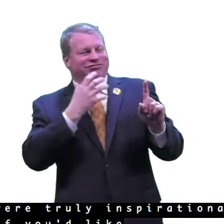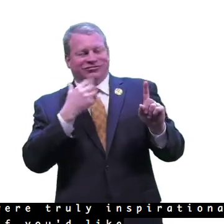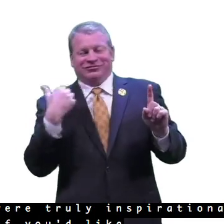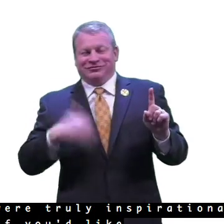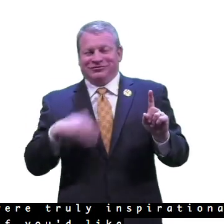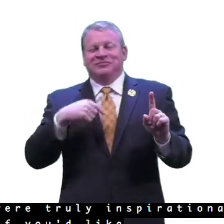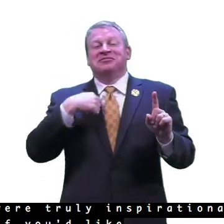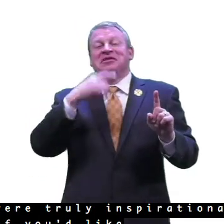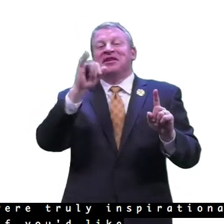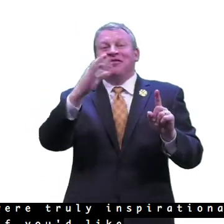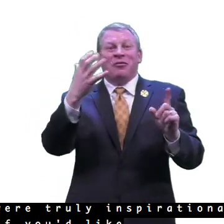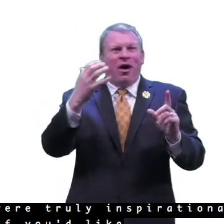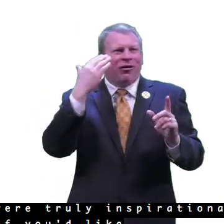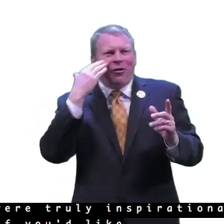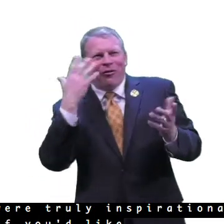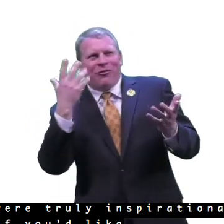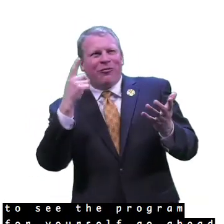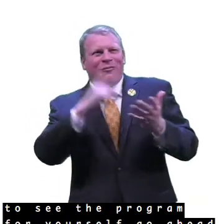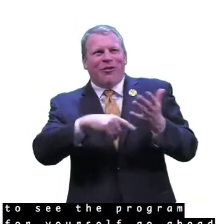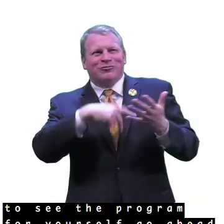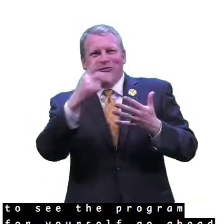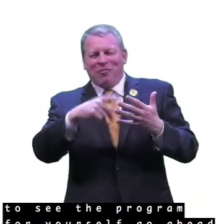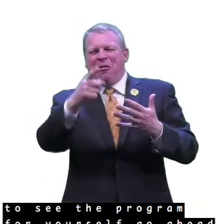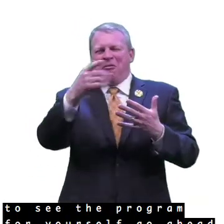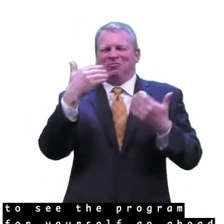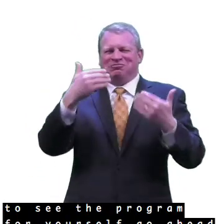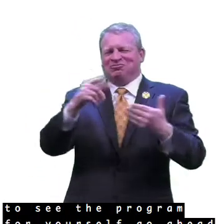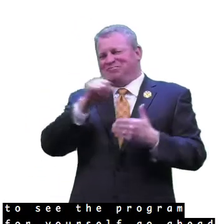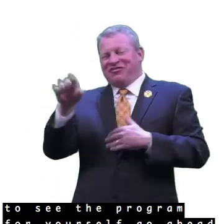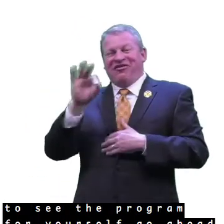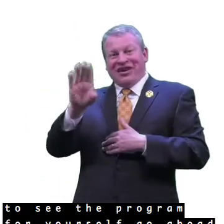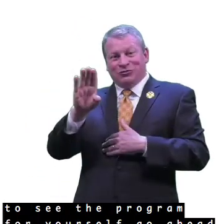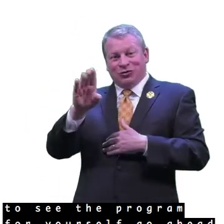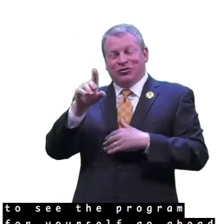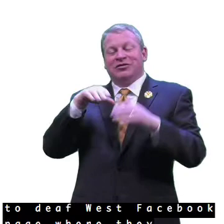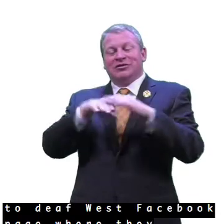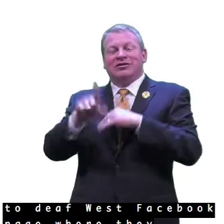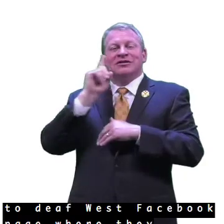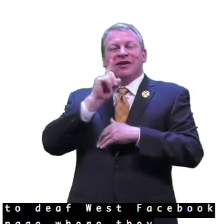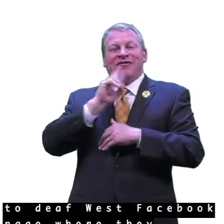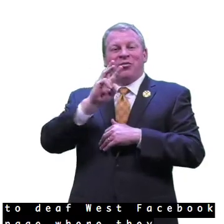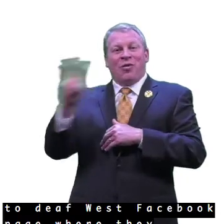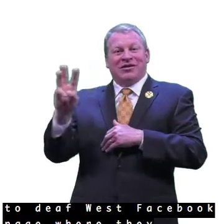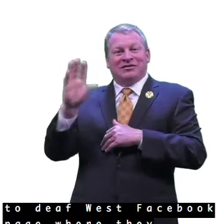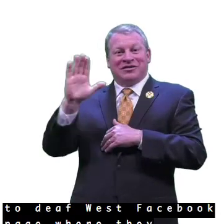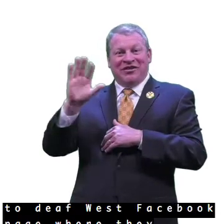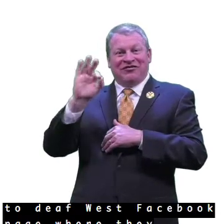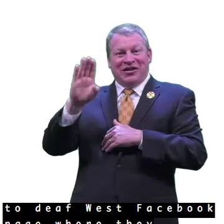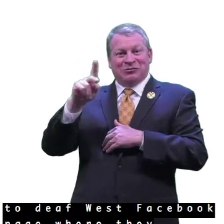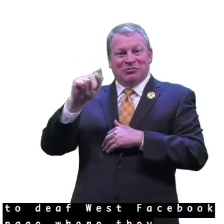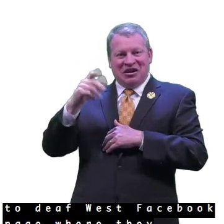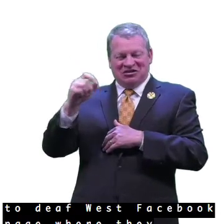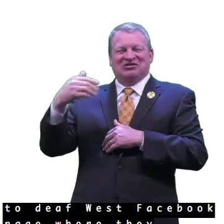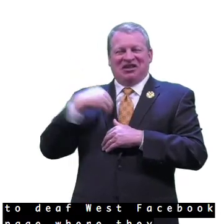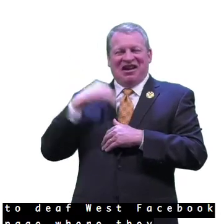inspirational. If you'd like to see the program for yourself, go ahead to Deaf West Facebook